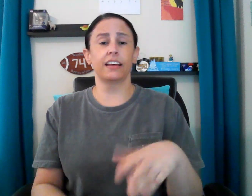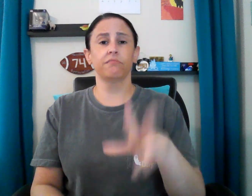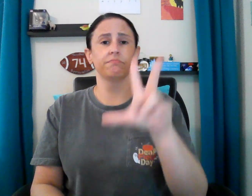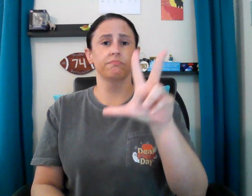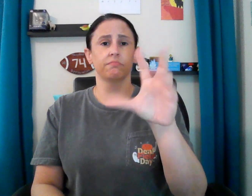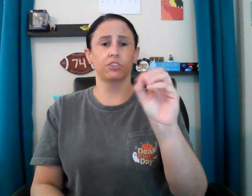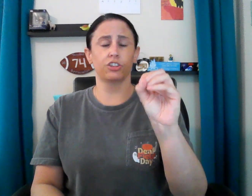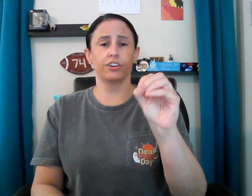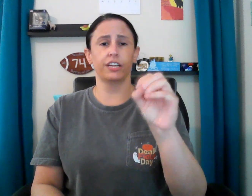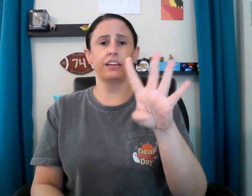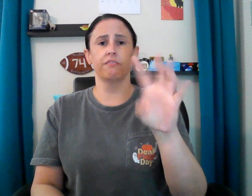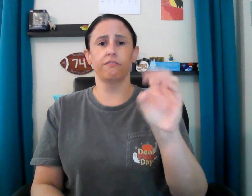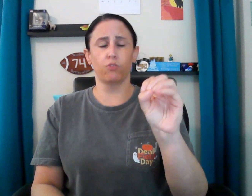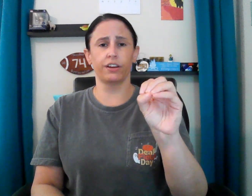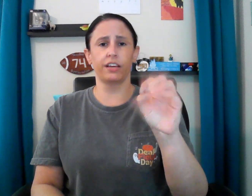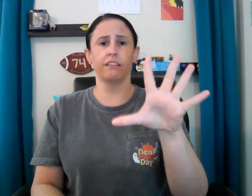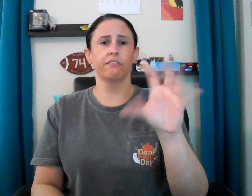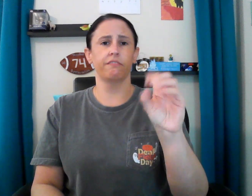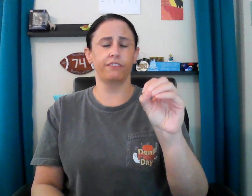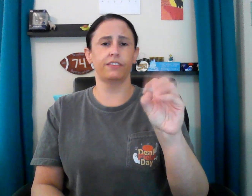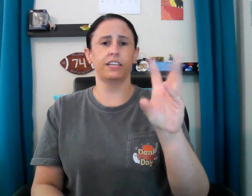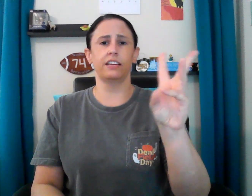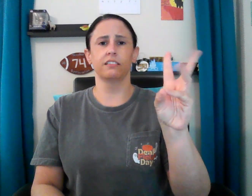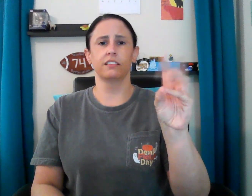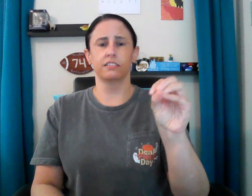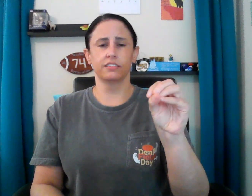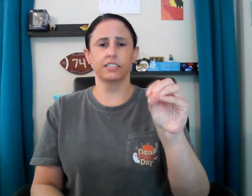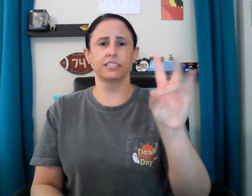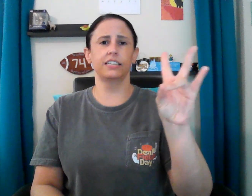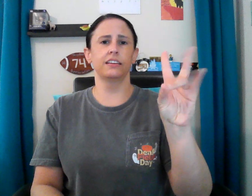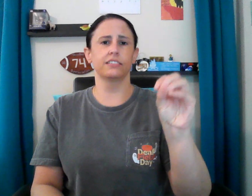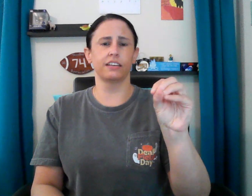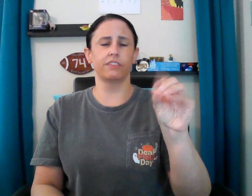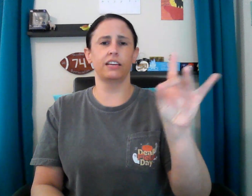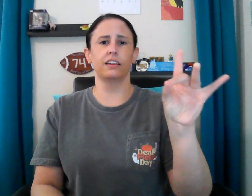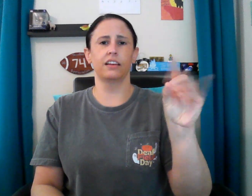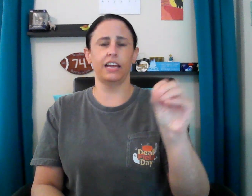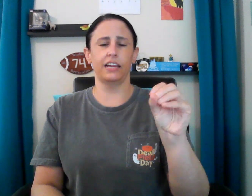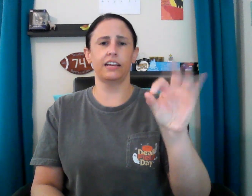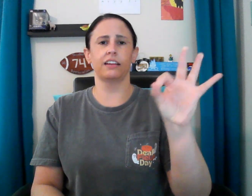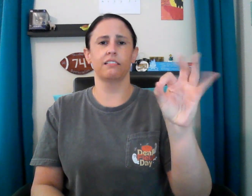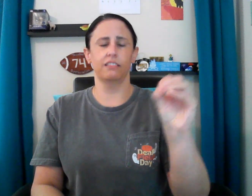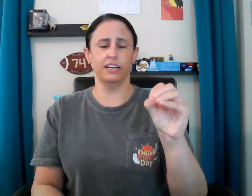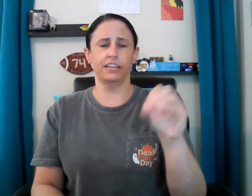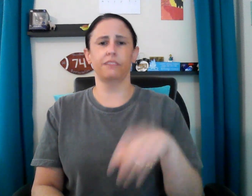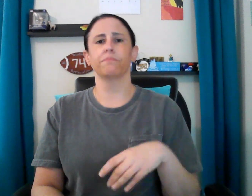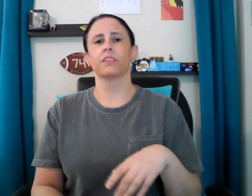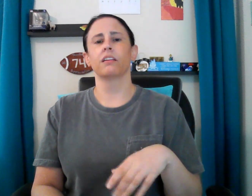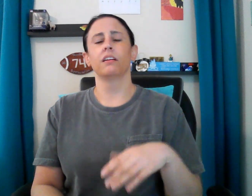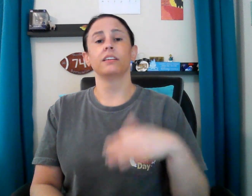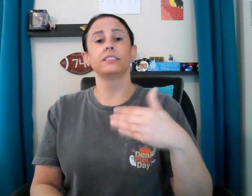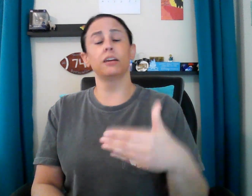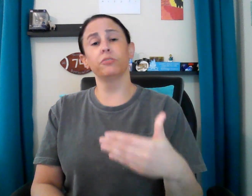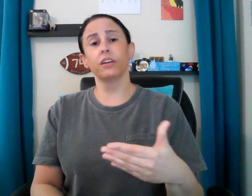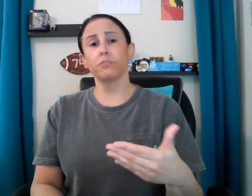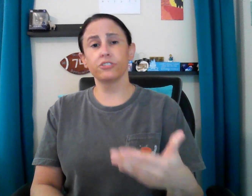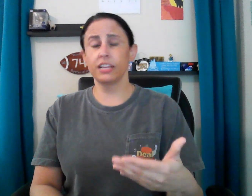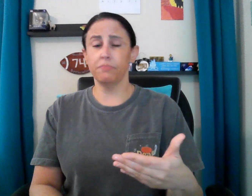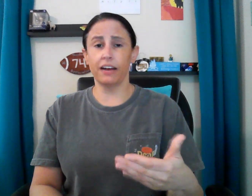10, 30, 40, 50, 60, 70, 80, 90. Double numbers, they